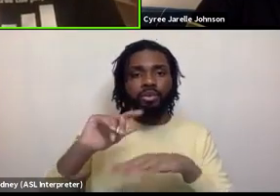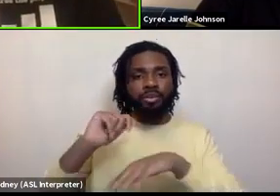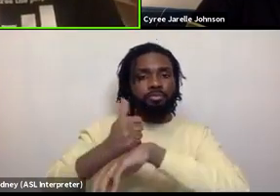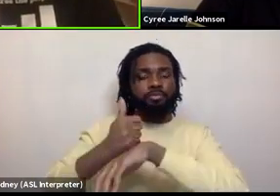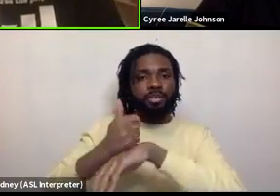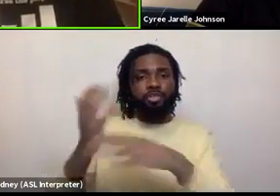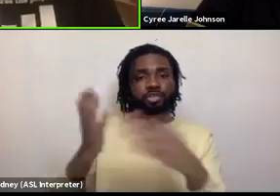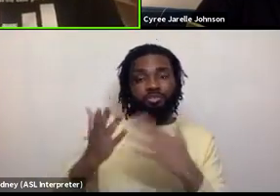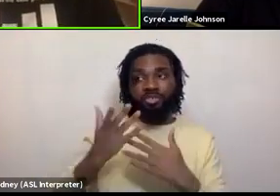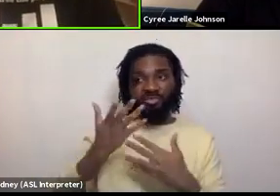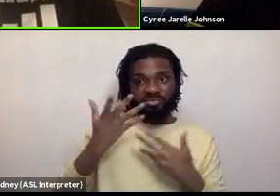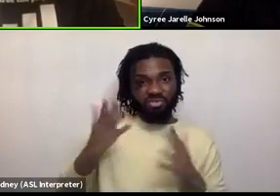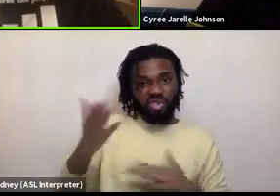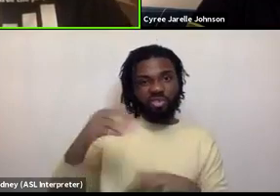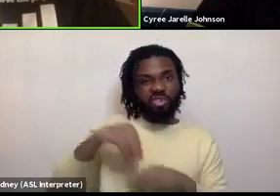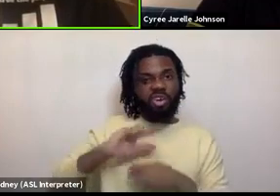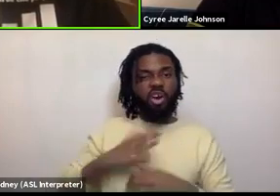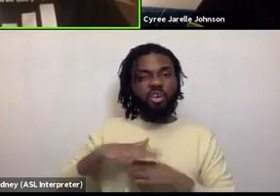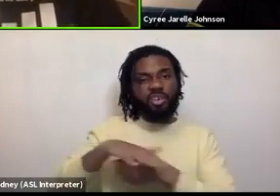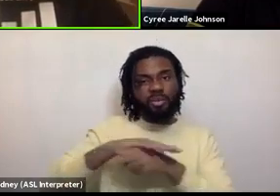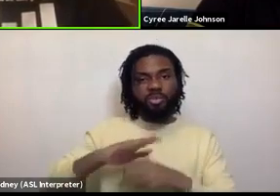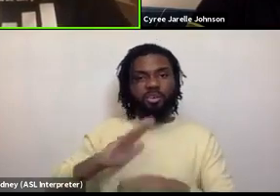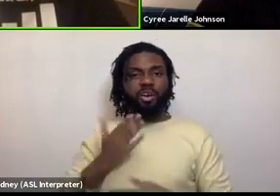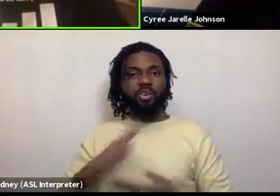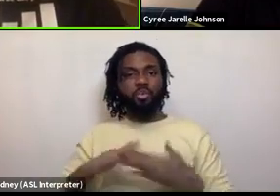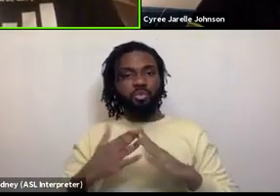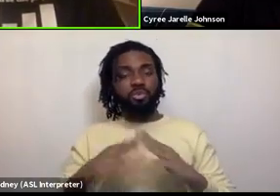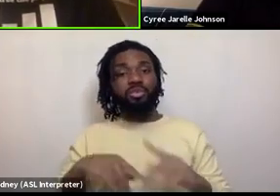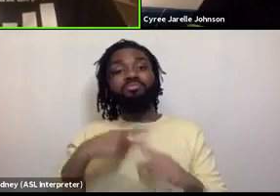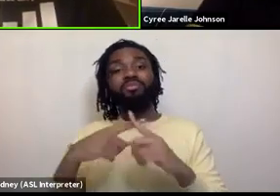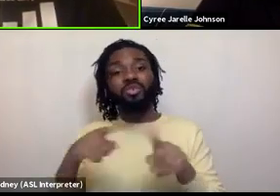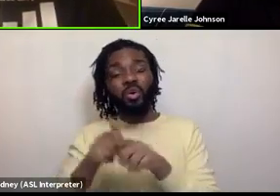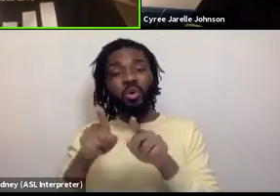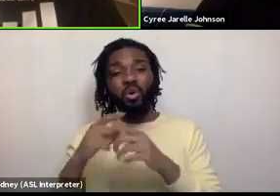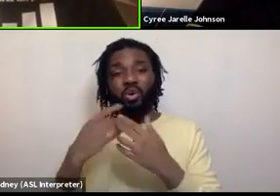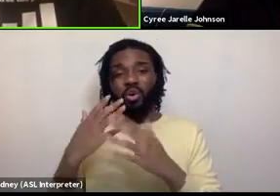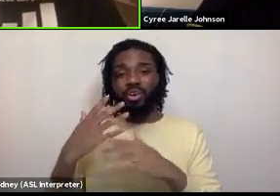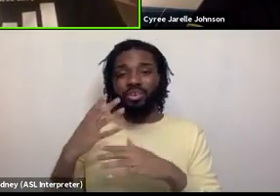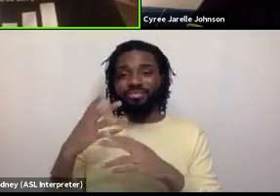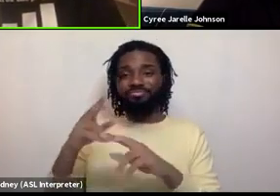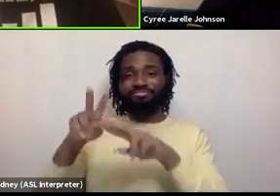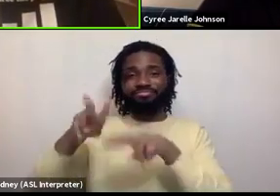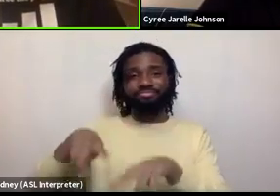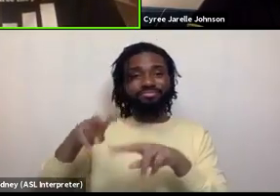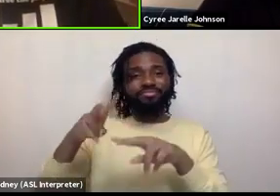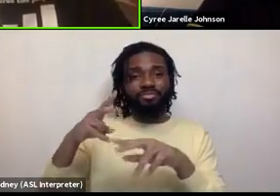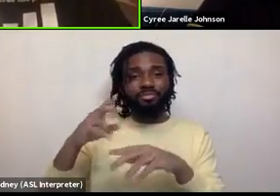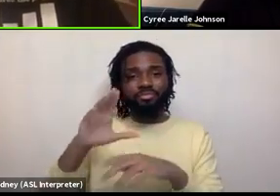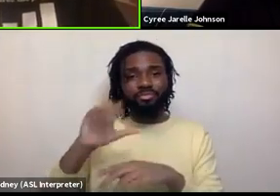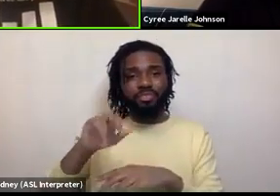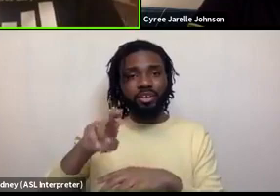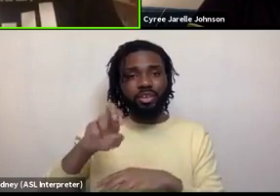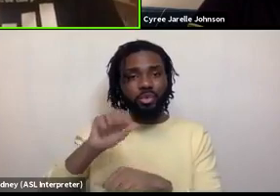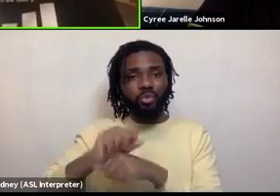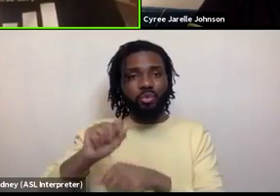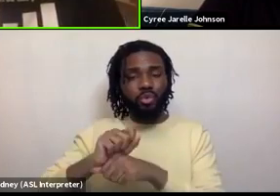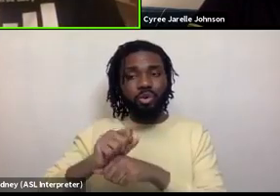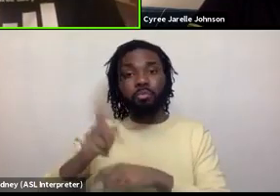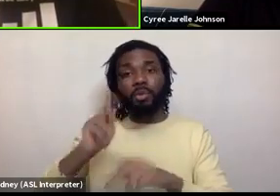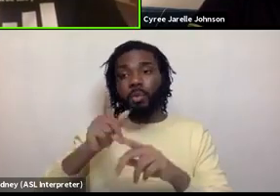neighborhoods, in our communities. And it's about the devaluing of care work in general. Care attendants